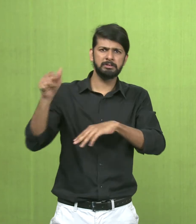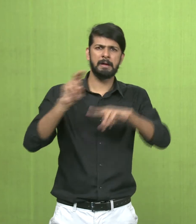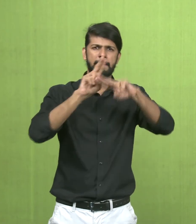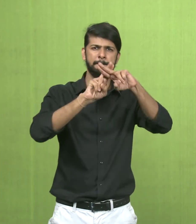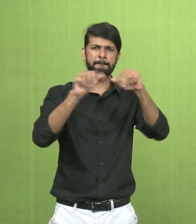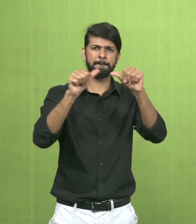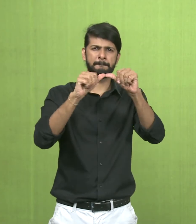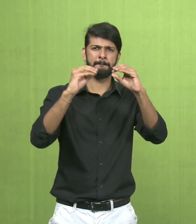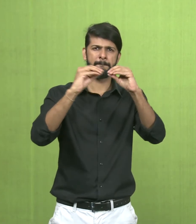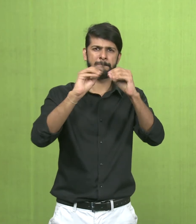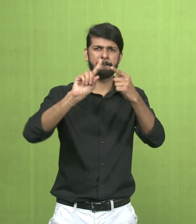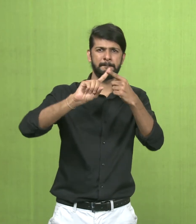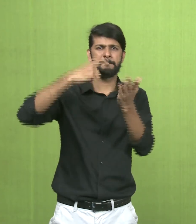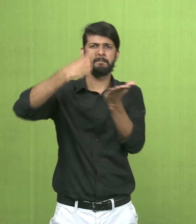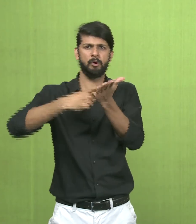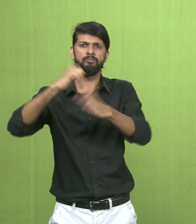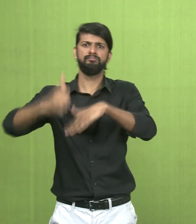In 1761,